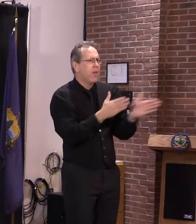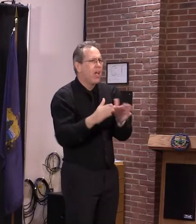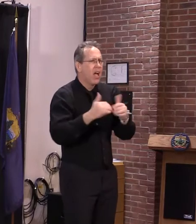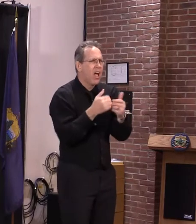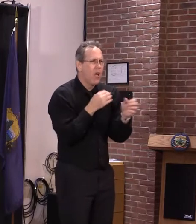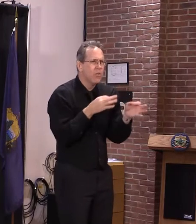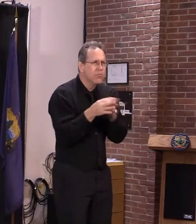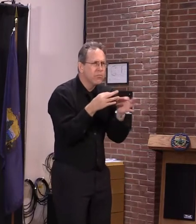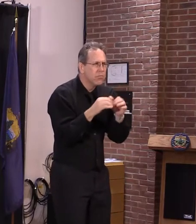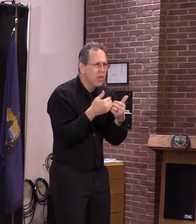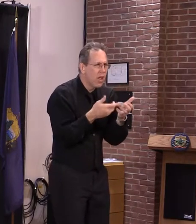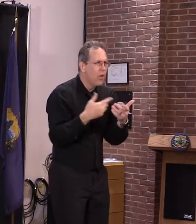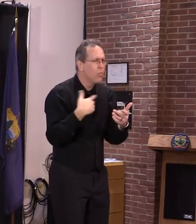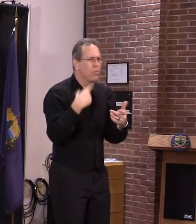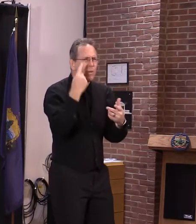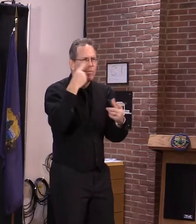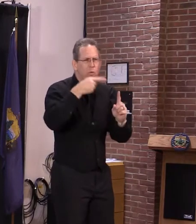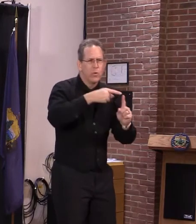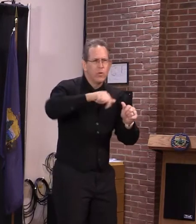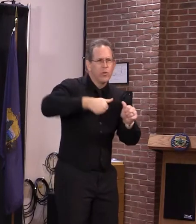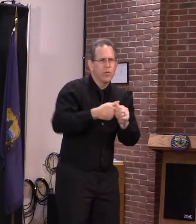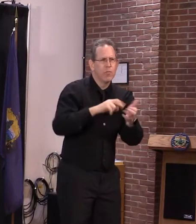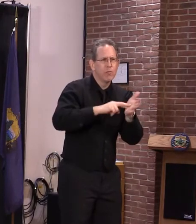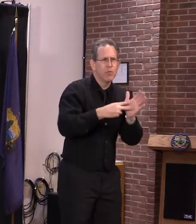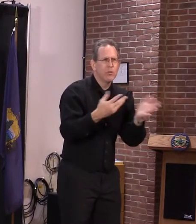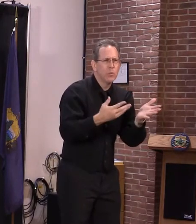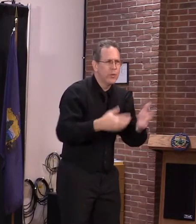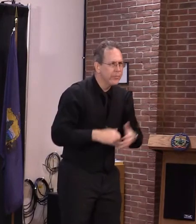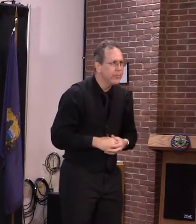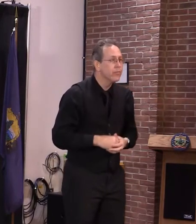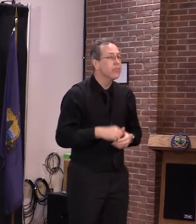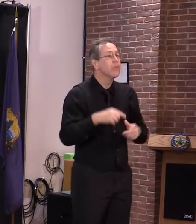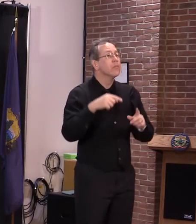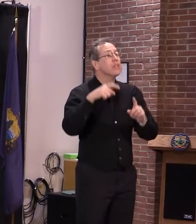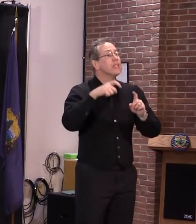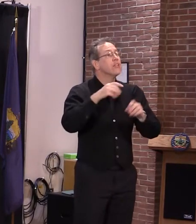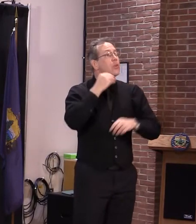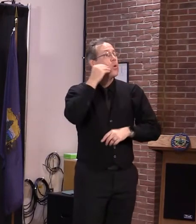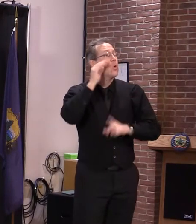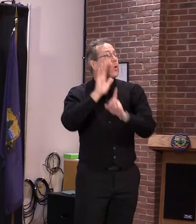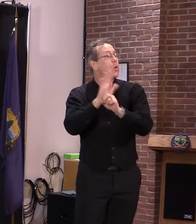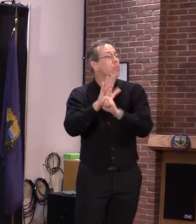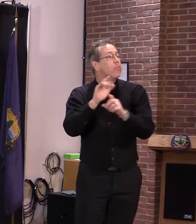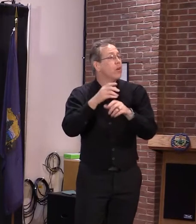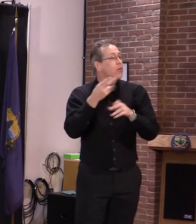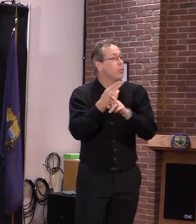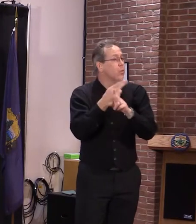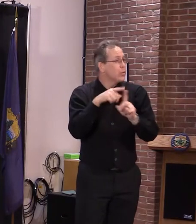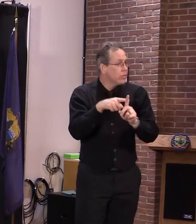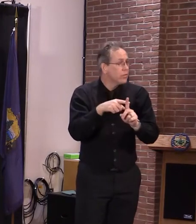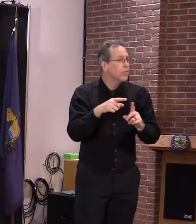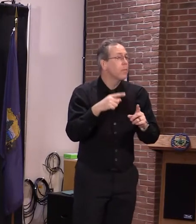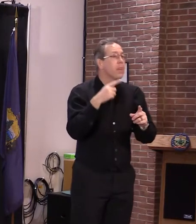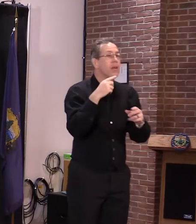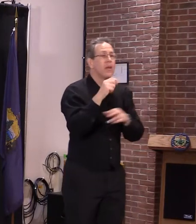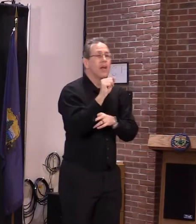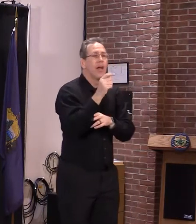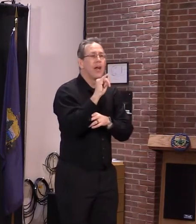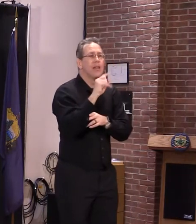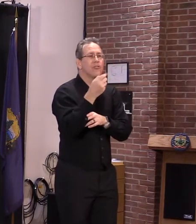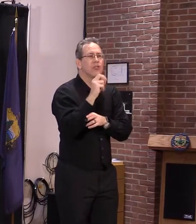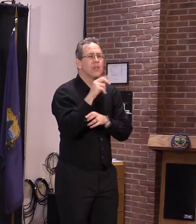change. Test at home expands the use of testing in schools by using antigen tests, which give immediate